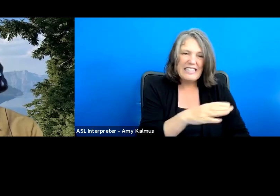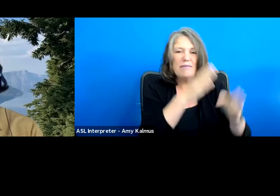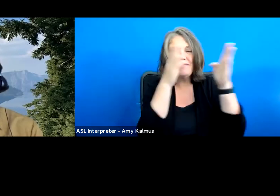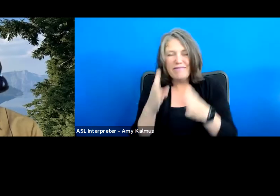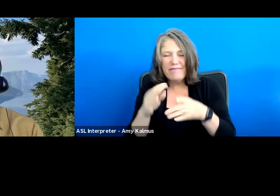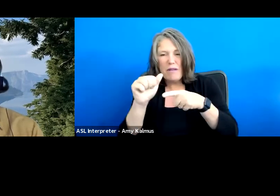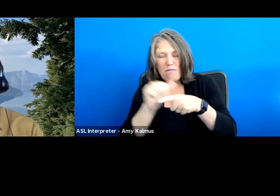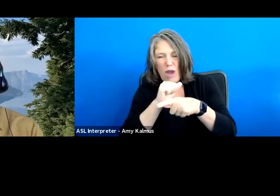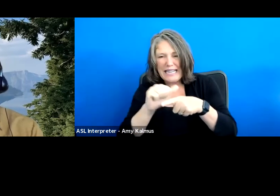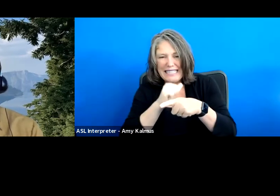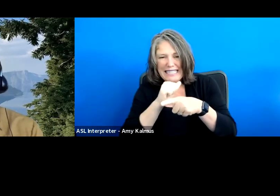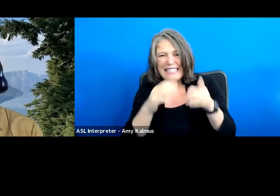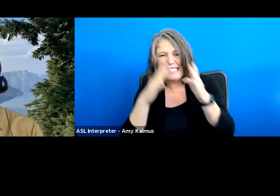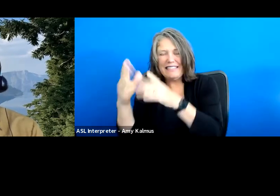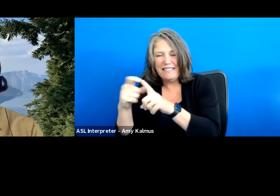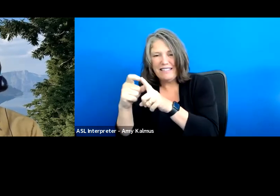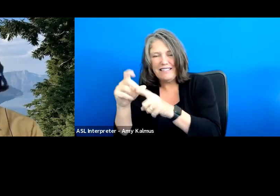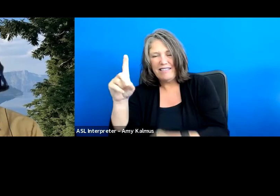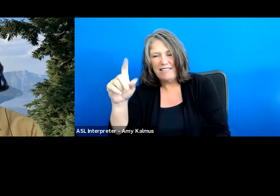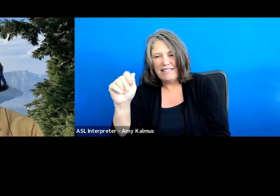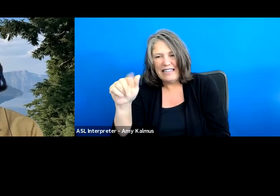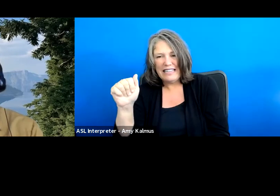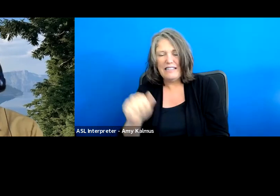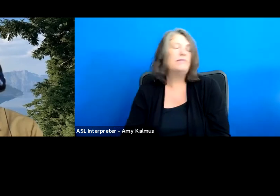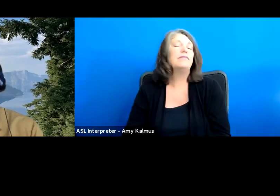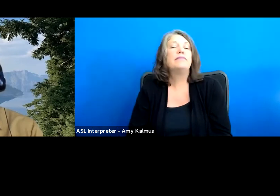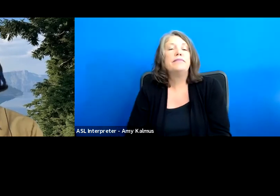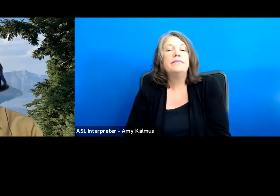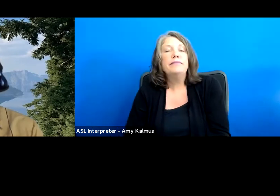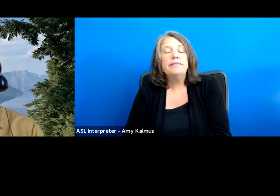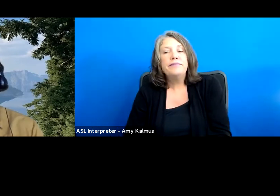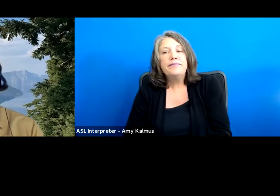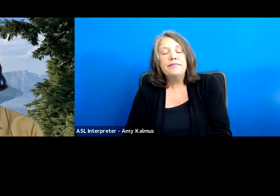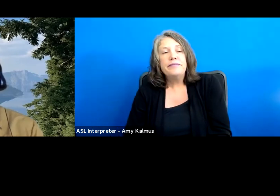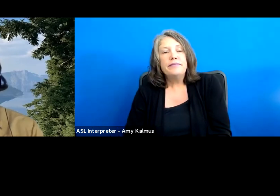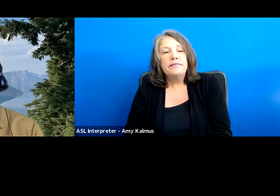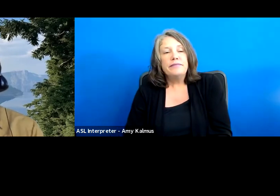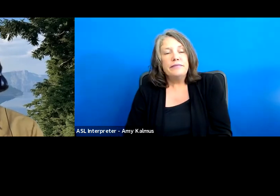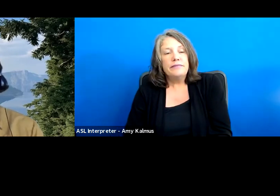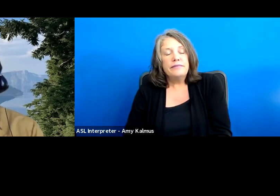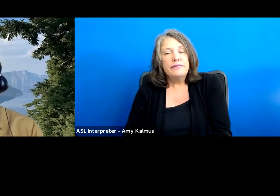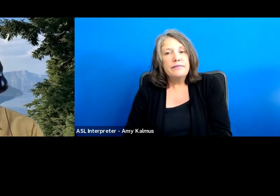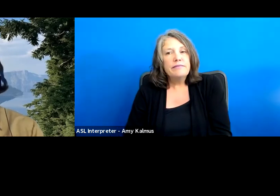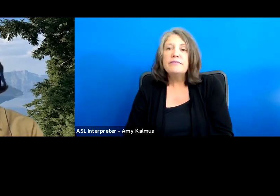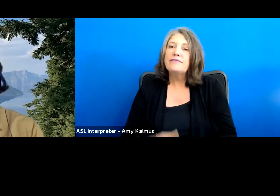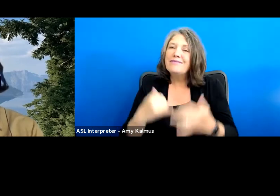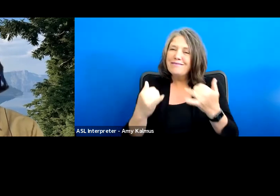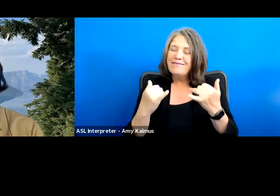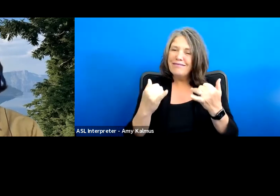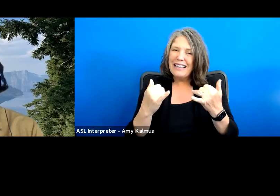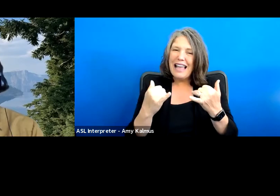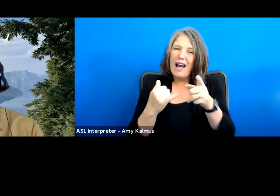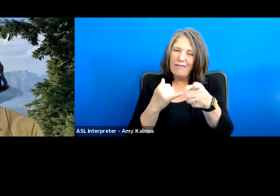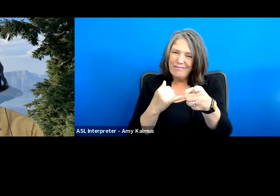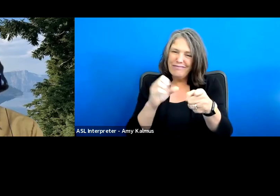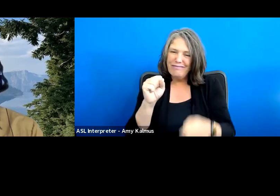practices. And the third leg has the word data. And to speak to the stool, the